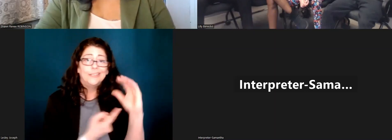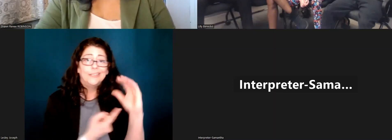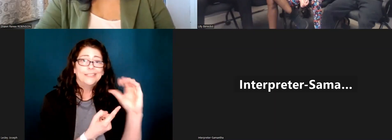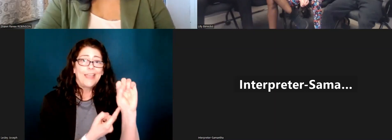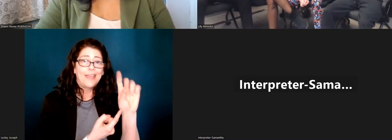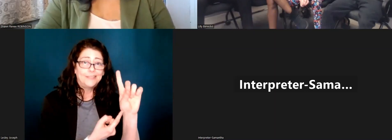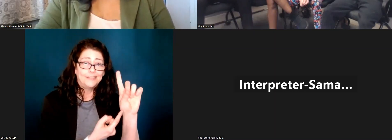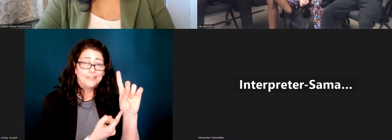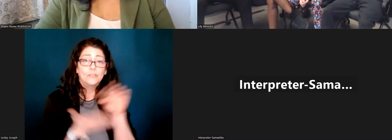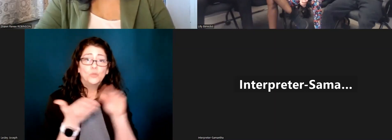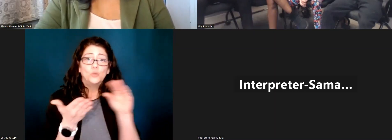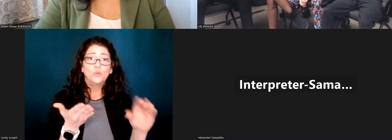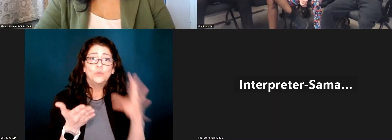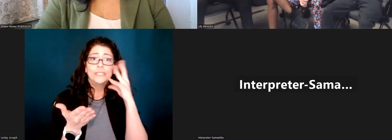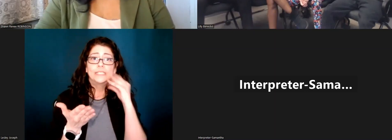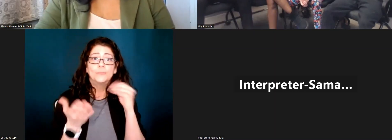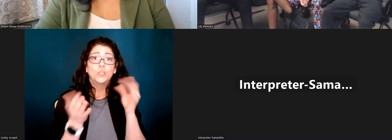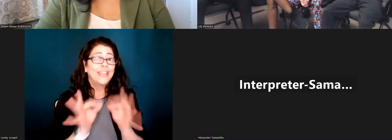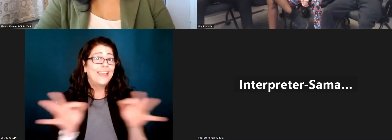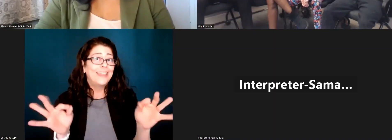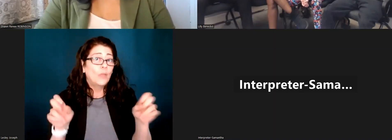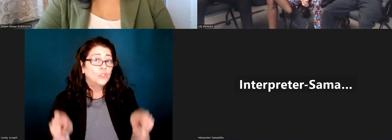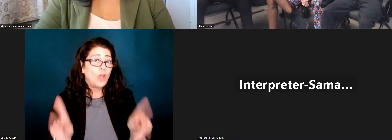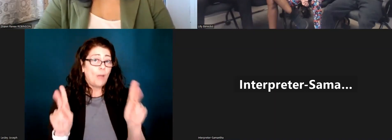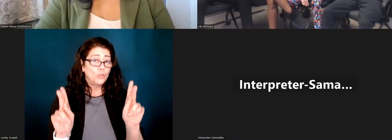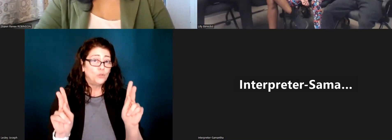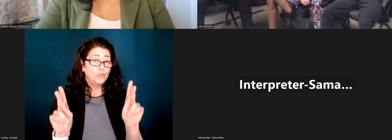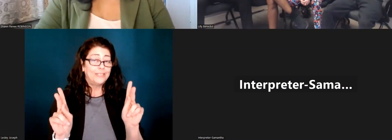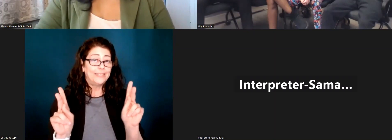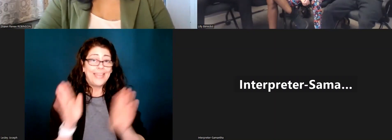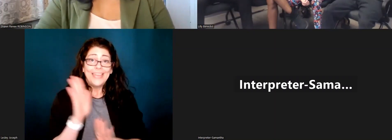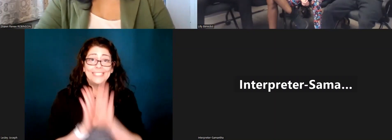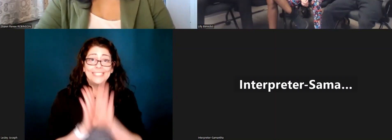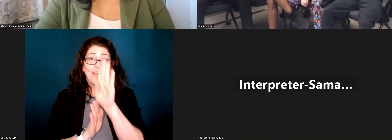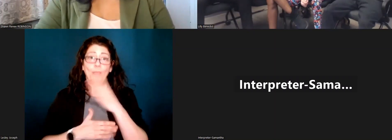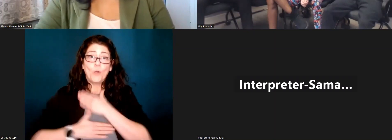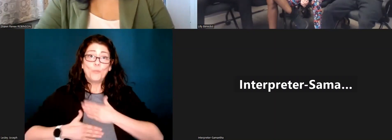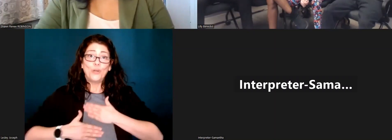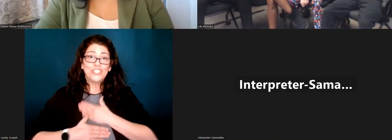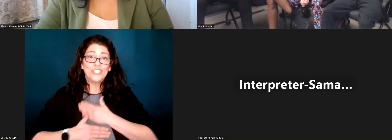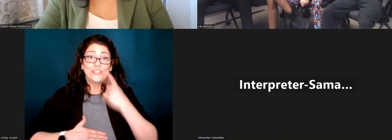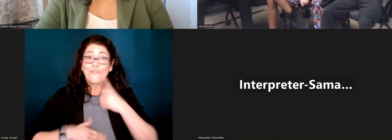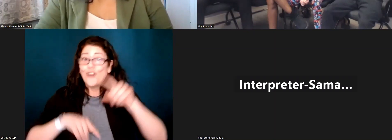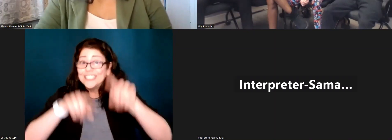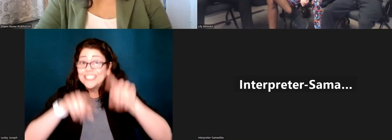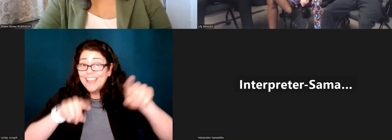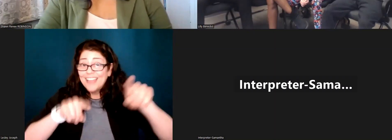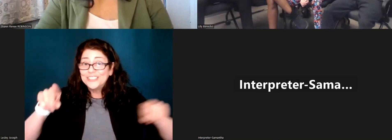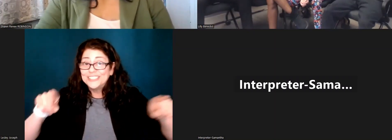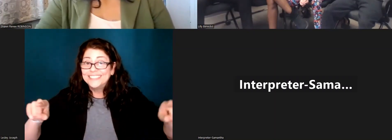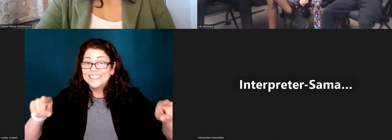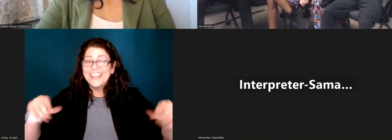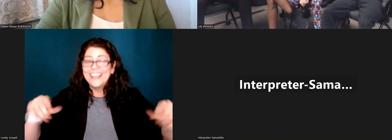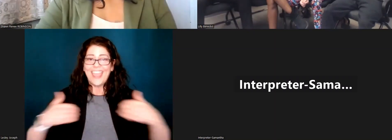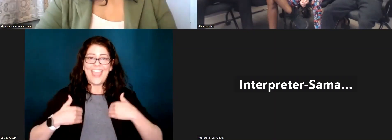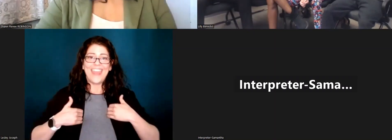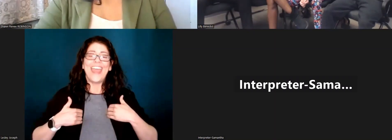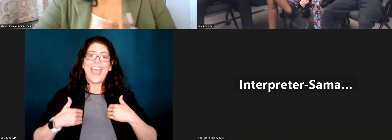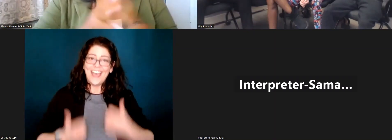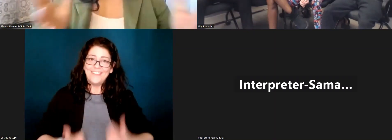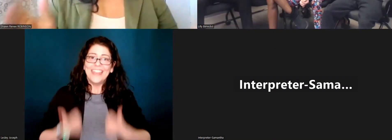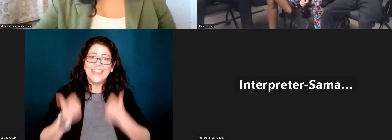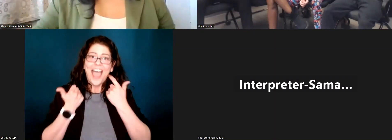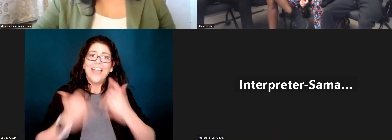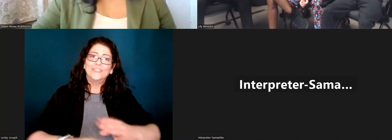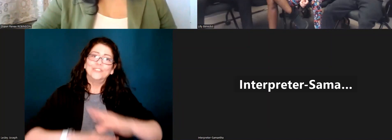experience language opportunities, develop an appreciation for diversity, and lead fulfilling lives.